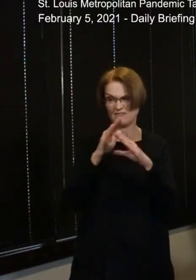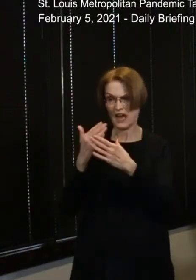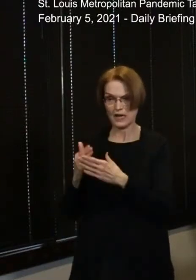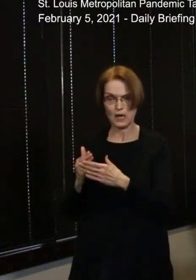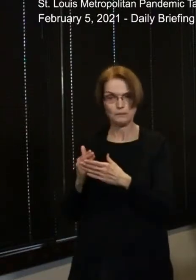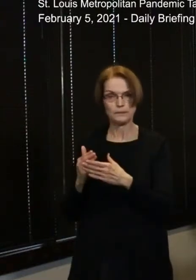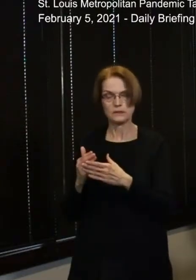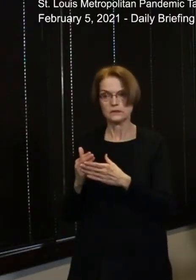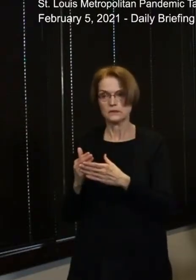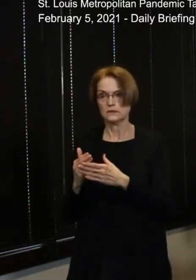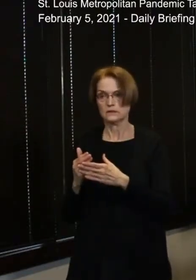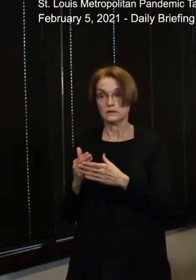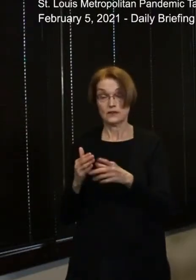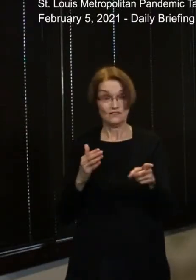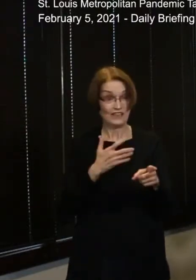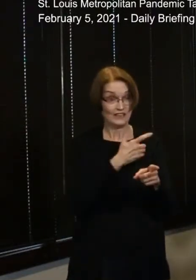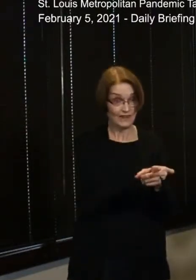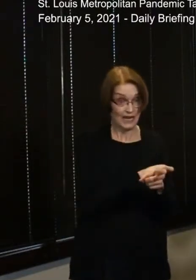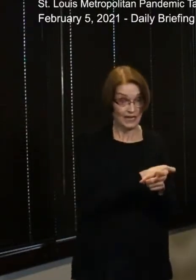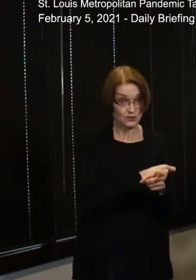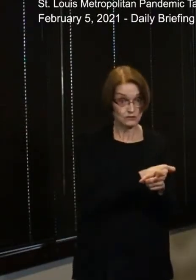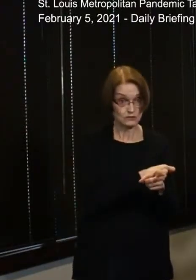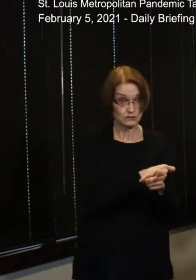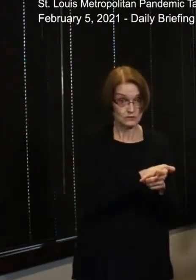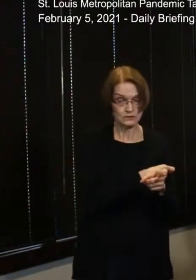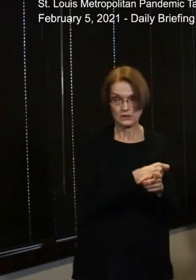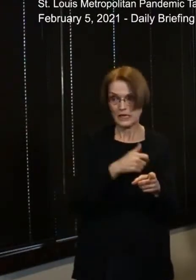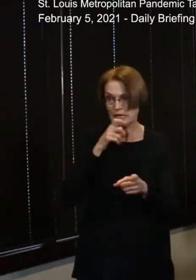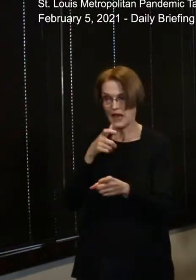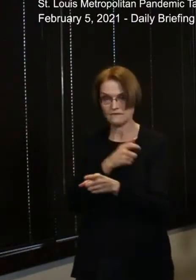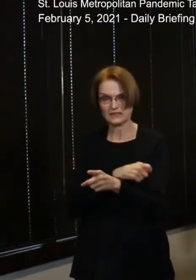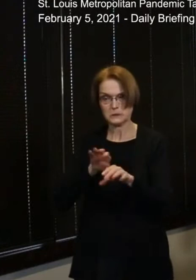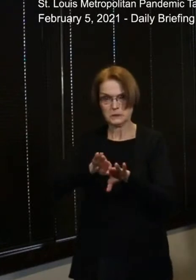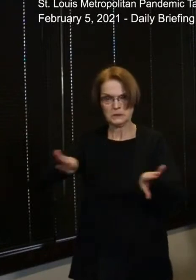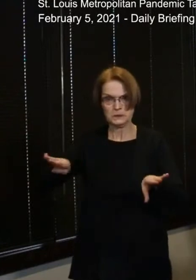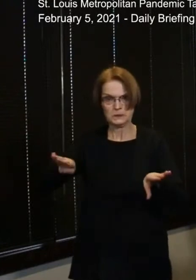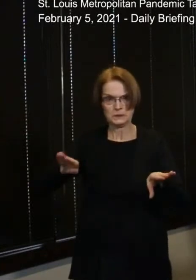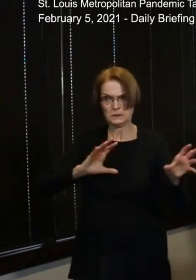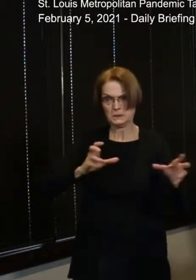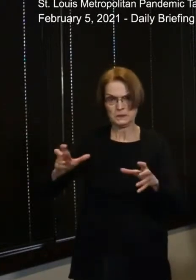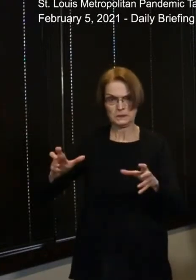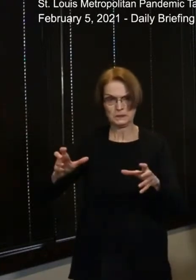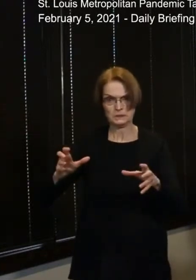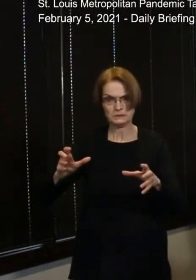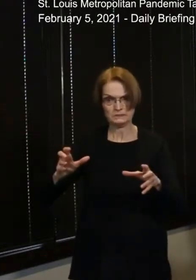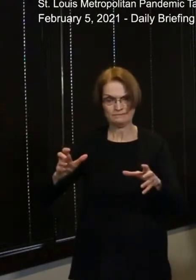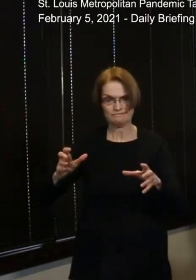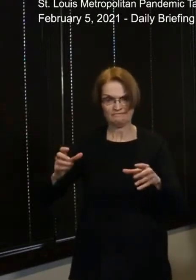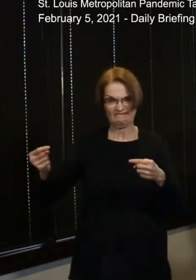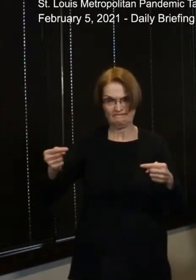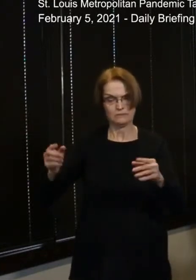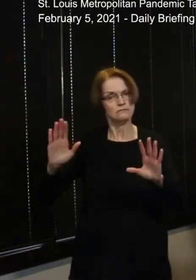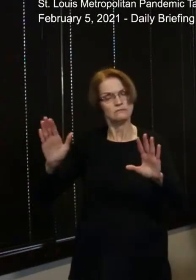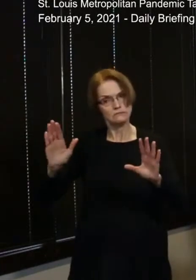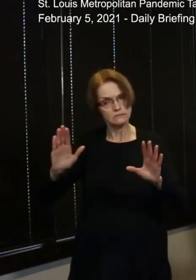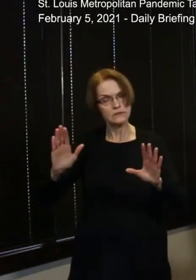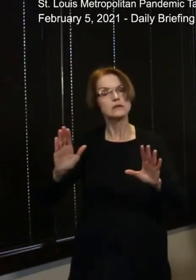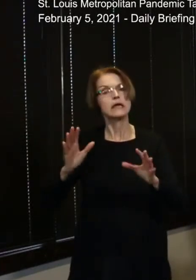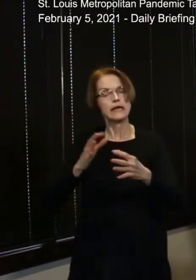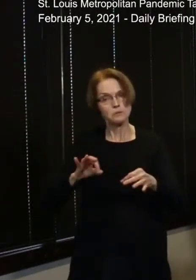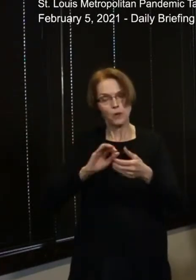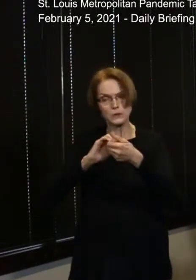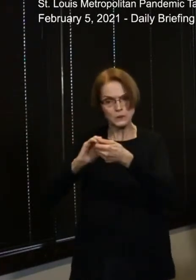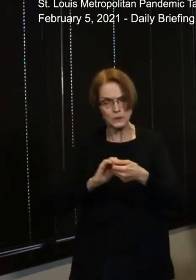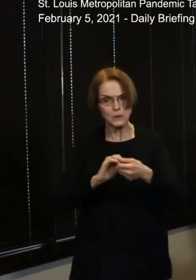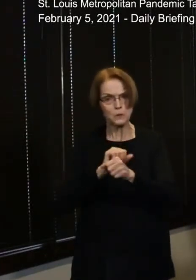that have been vaccinated and that have not been vaccinated. And so it's important that we're all in this together and that we all